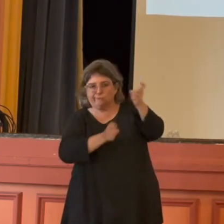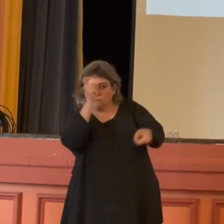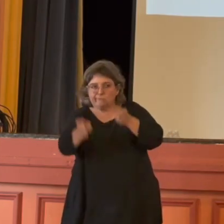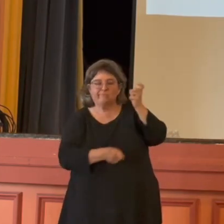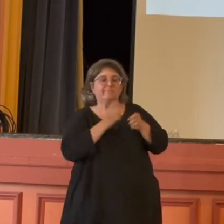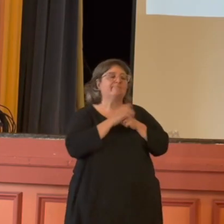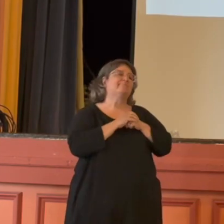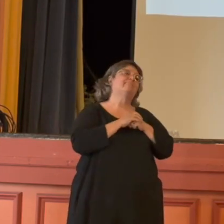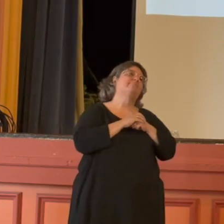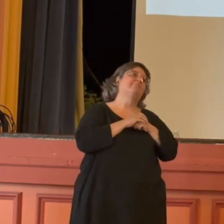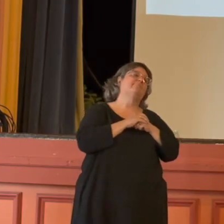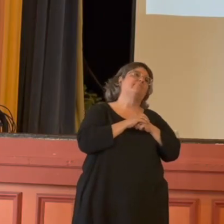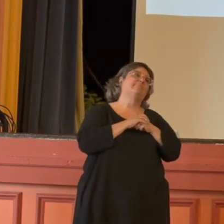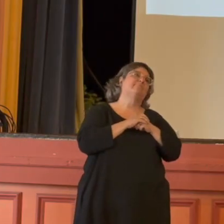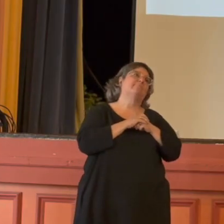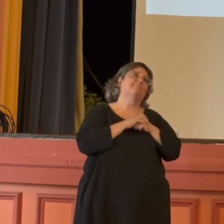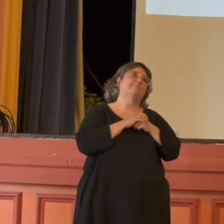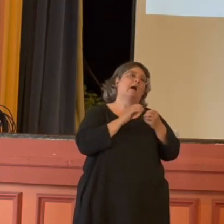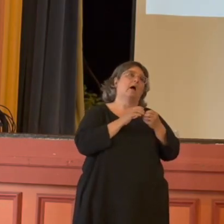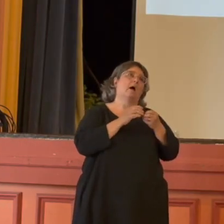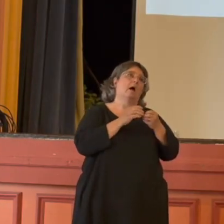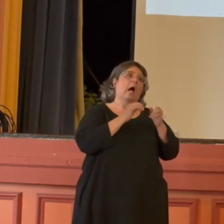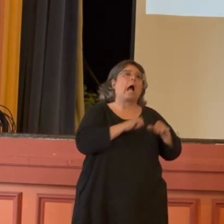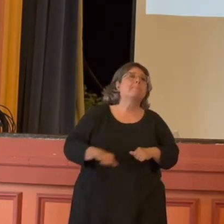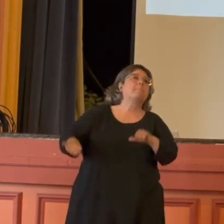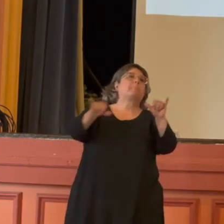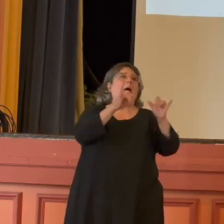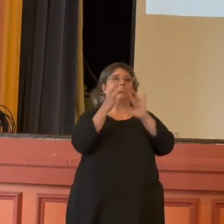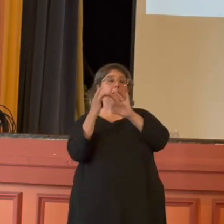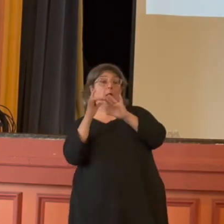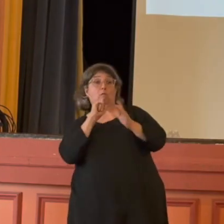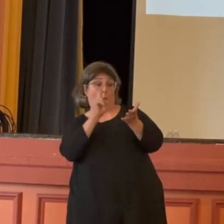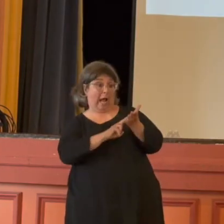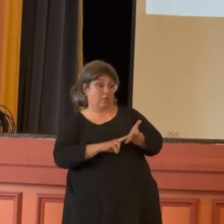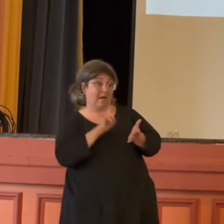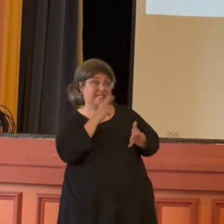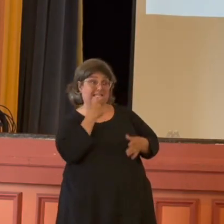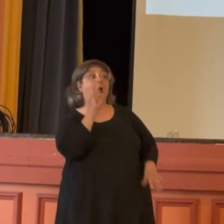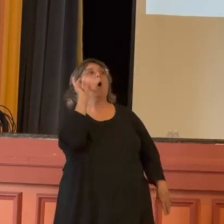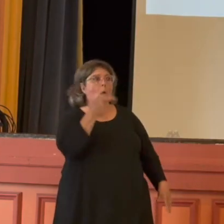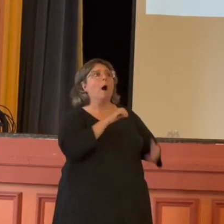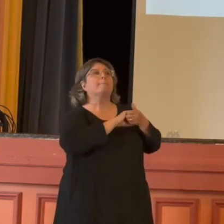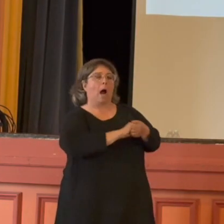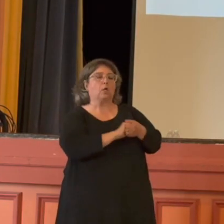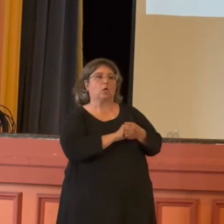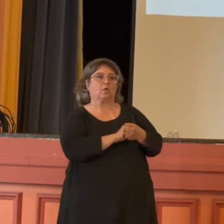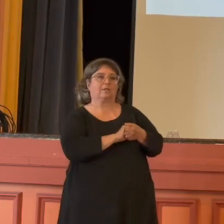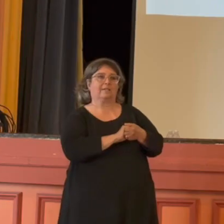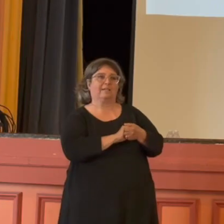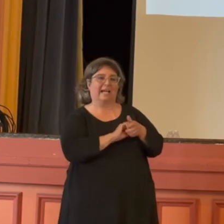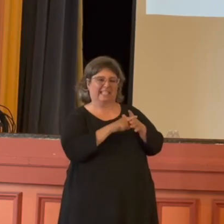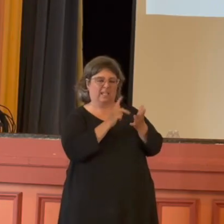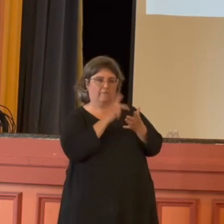contributions, and through a compliance mechanism to ensure that those contractors that say they're going to partner with the community at the